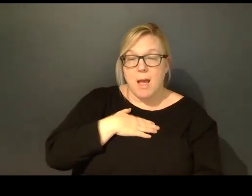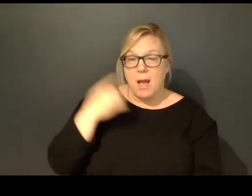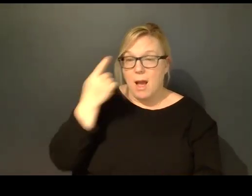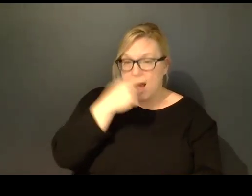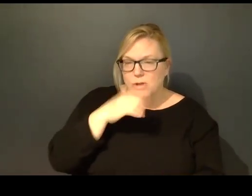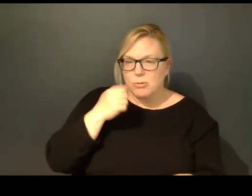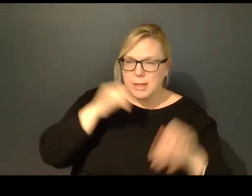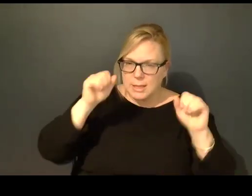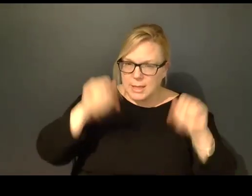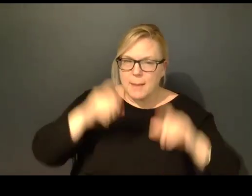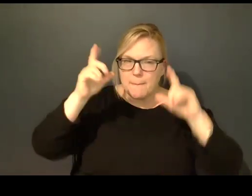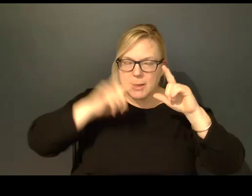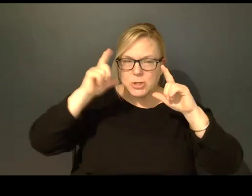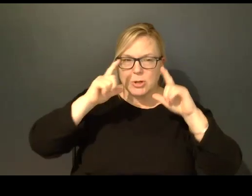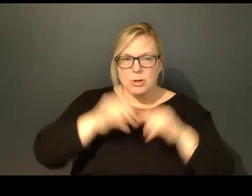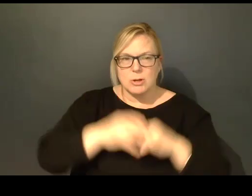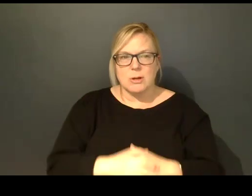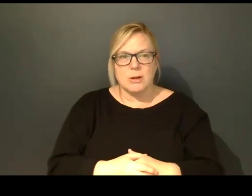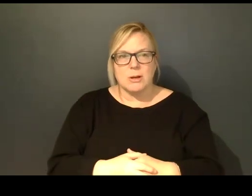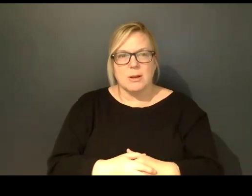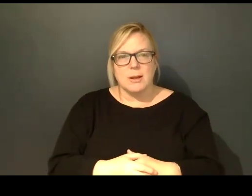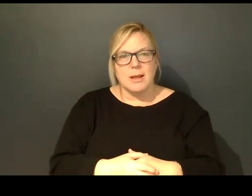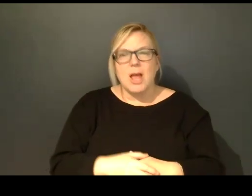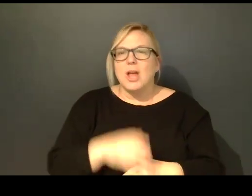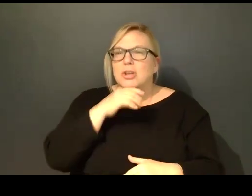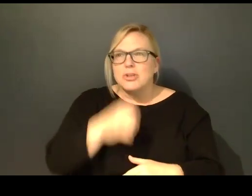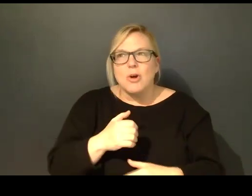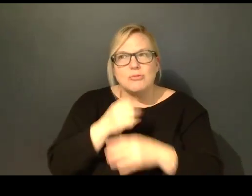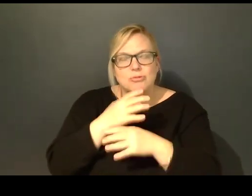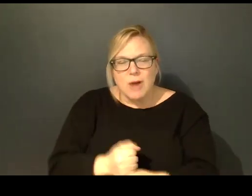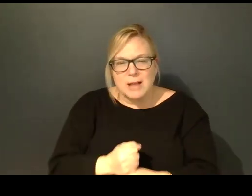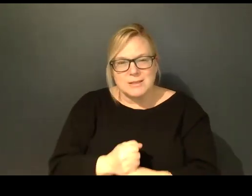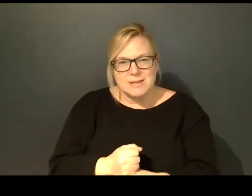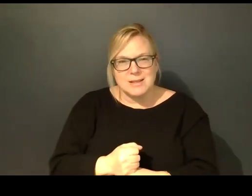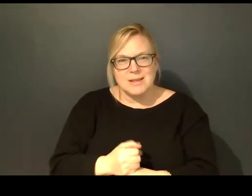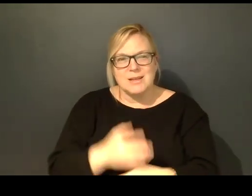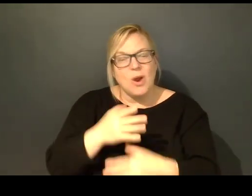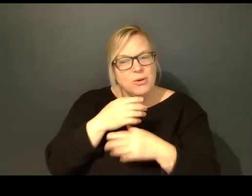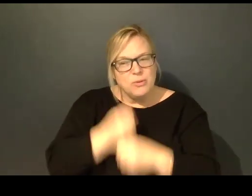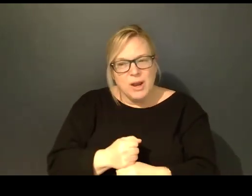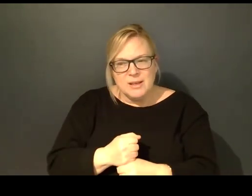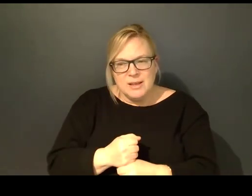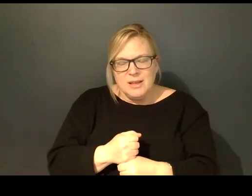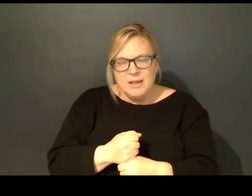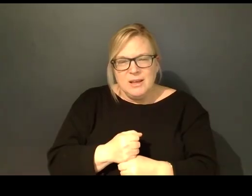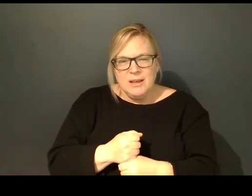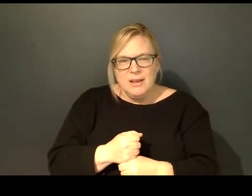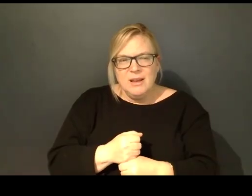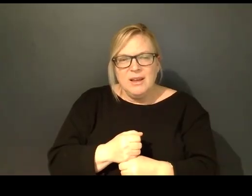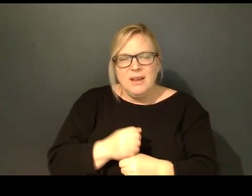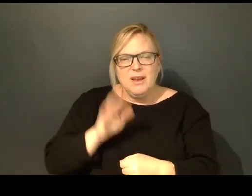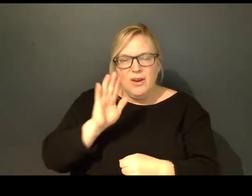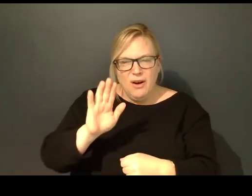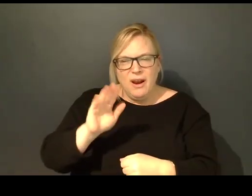Now, forewarning, do not trust your AI photos. There's a reason I brought this back up, and I was hoping you were going to tell this story, so please